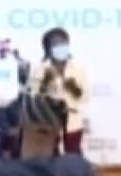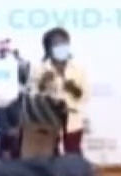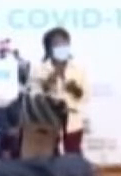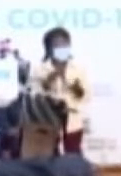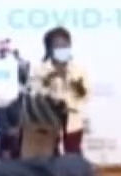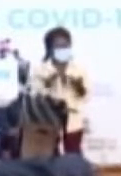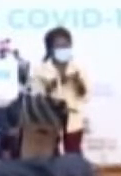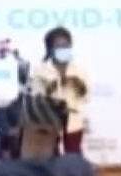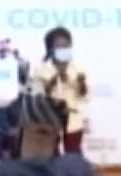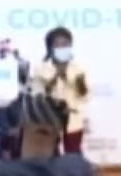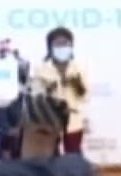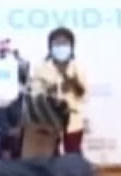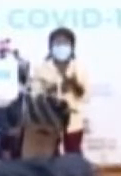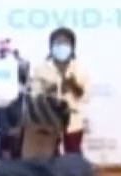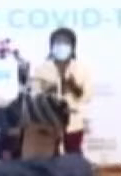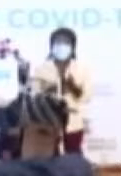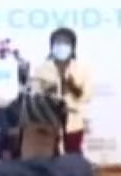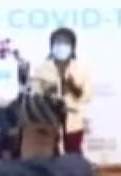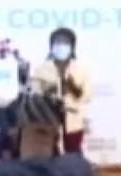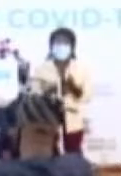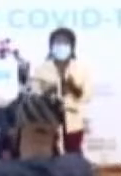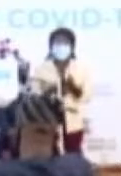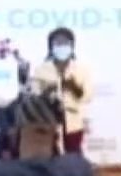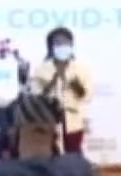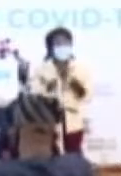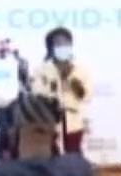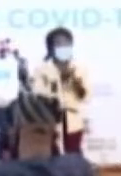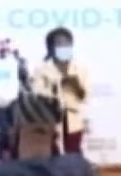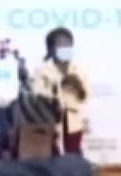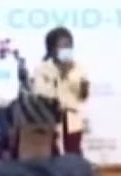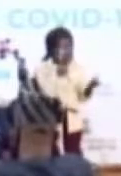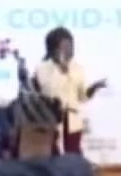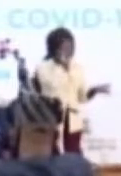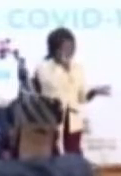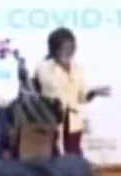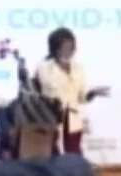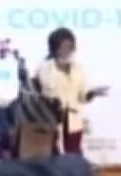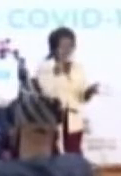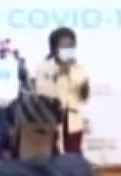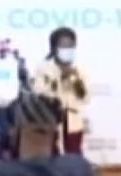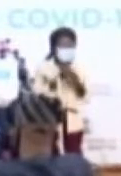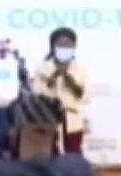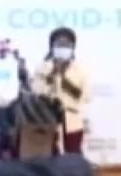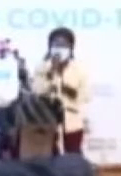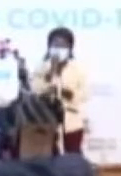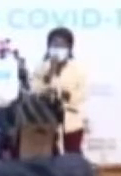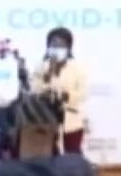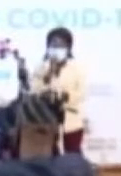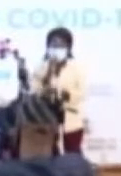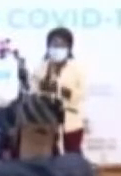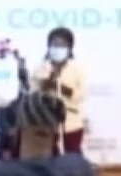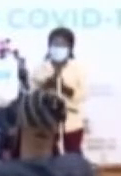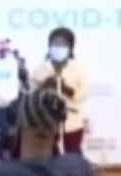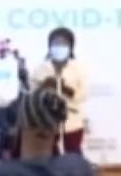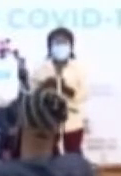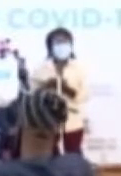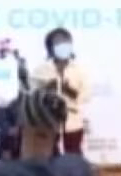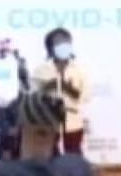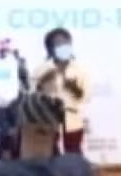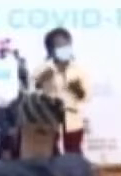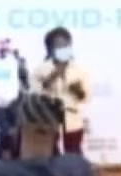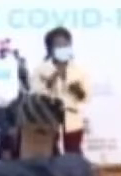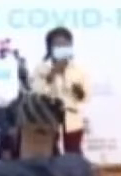regards to mass gatherings, whether you are a government entity, whether you are a private sector, our protocol applies across